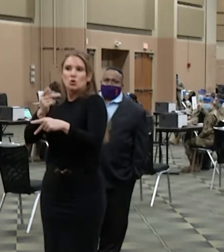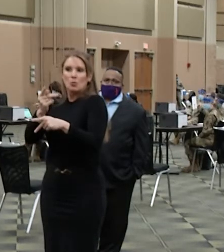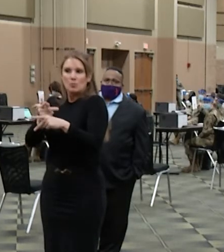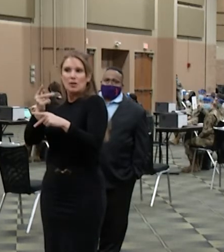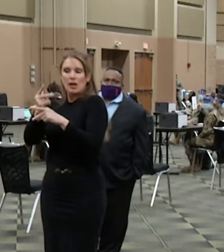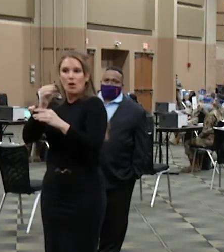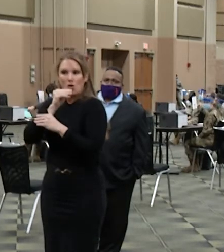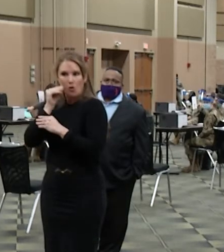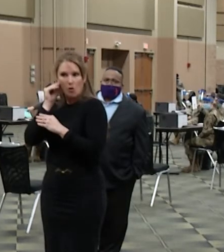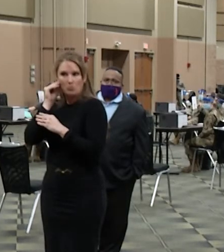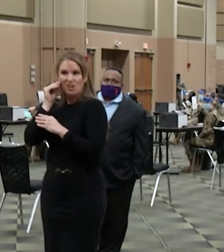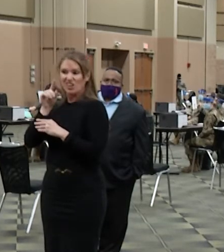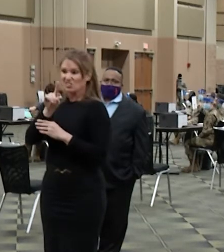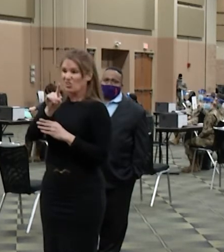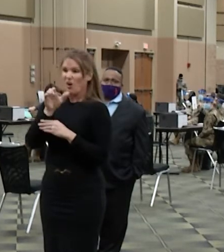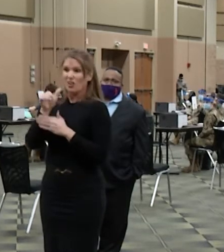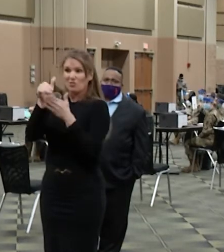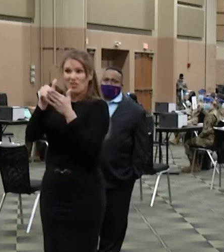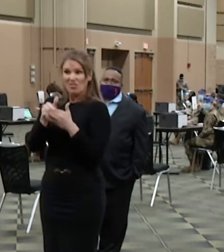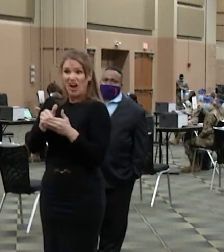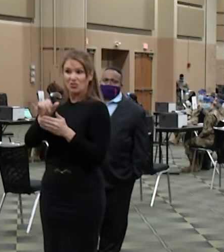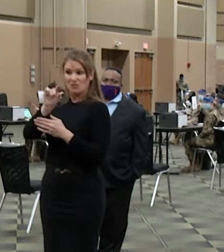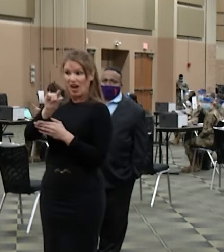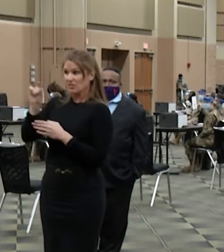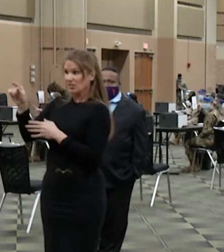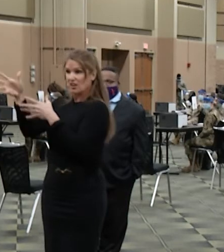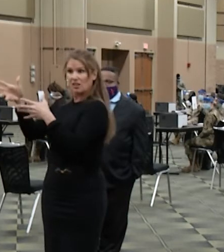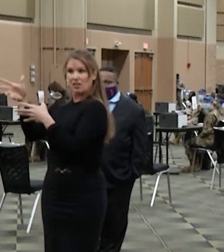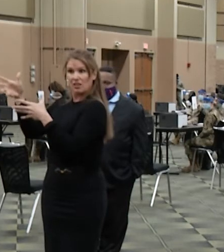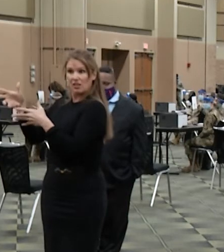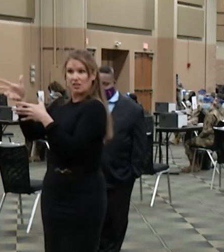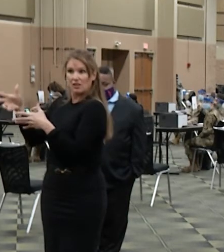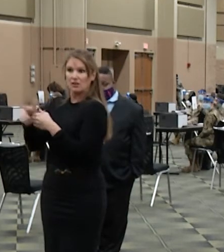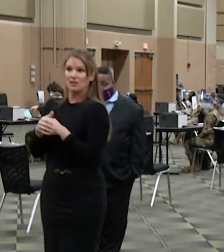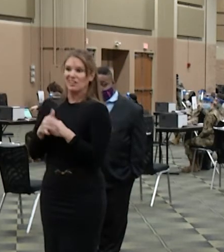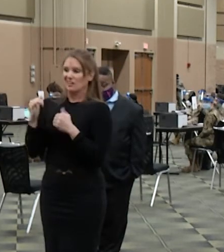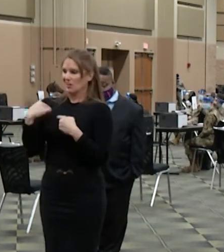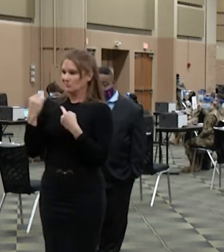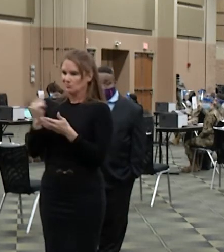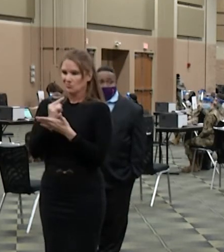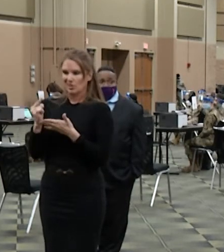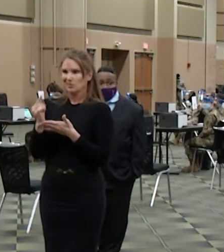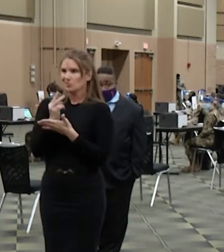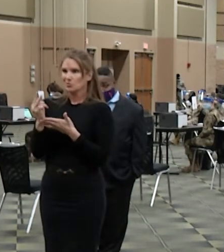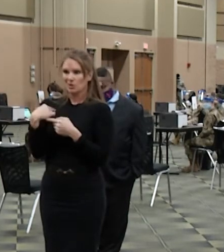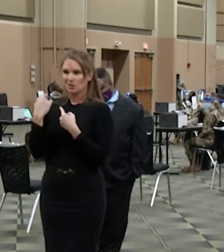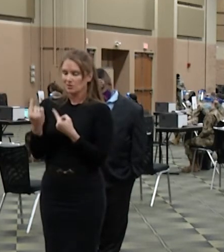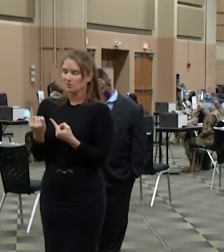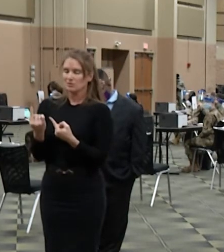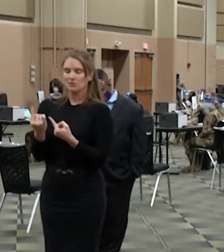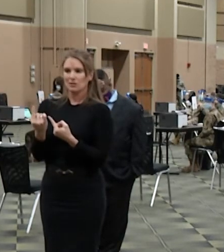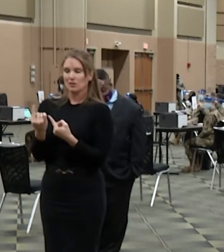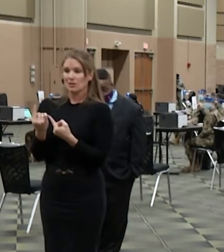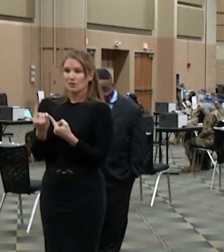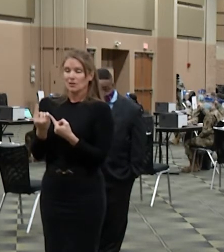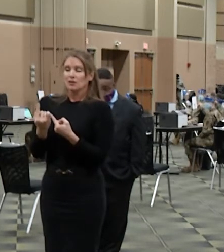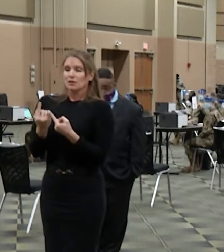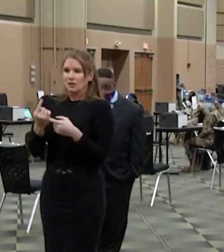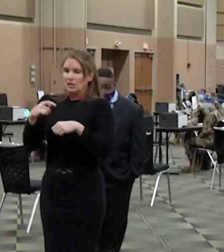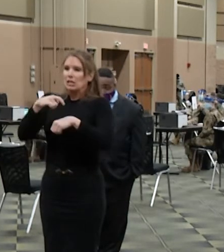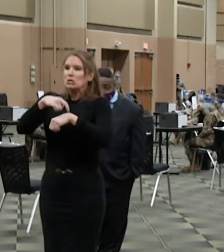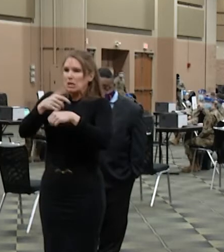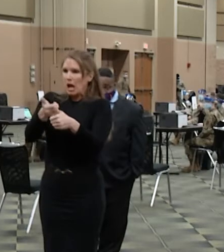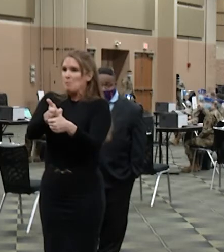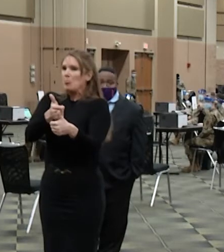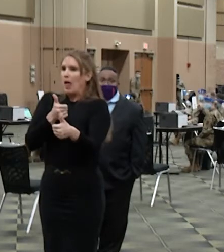thousands right there. And then in addition, as I've said for more than a week now, or actually a couple of weeks, there's a time